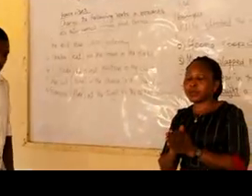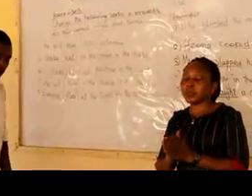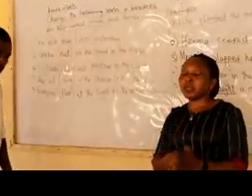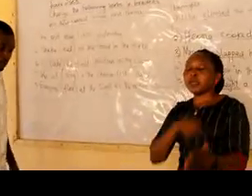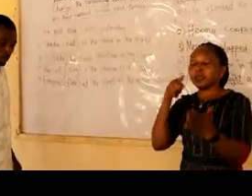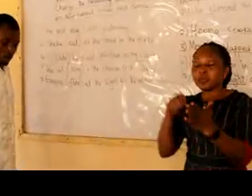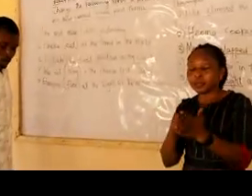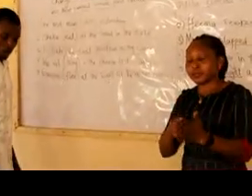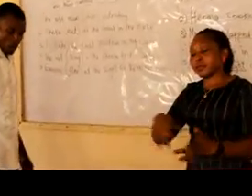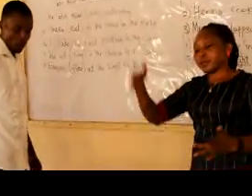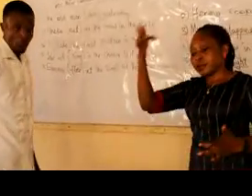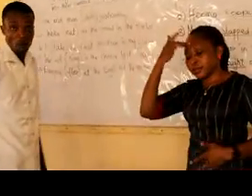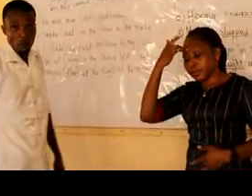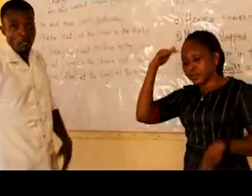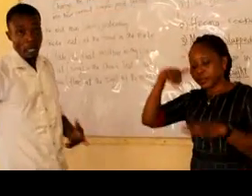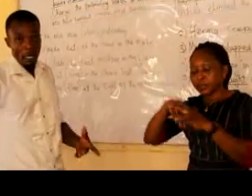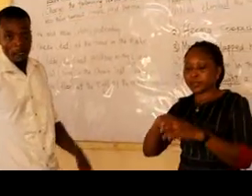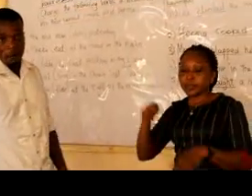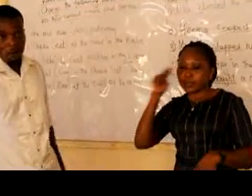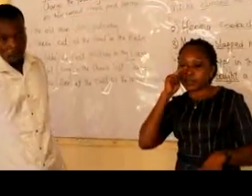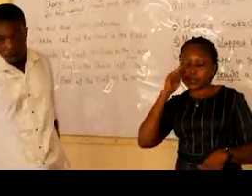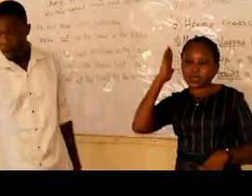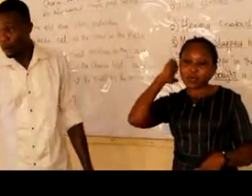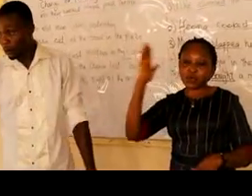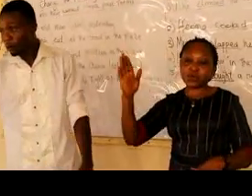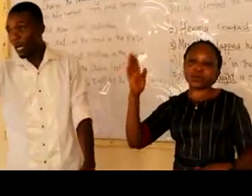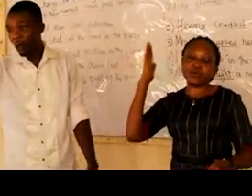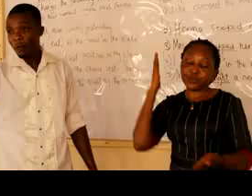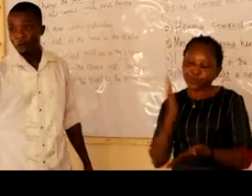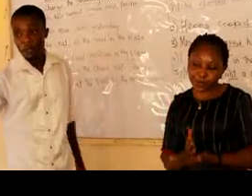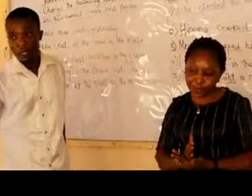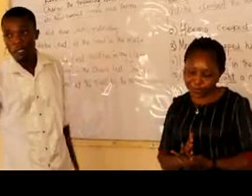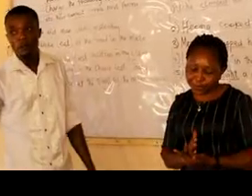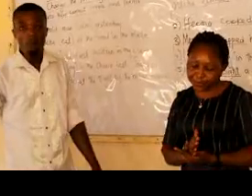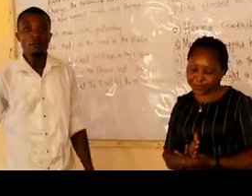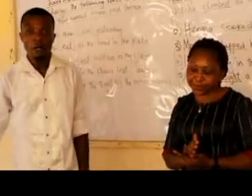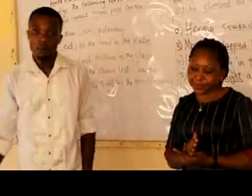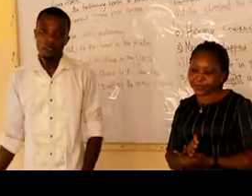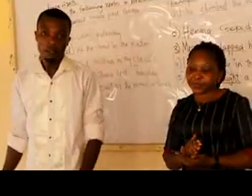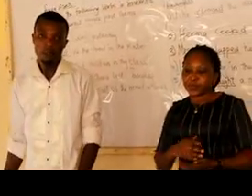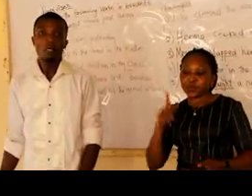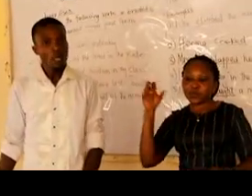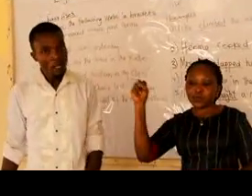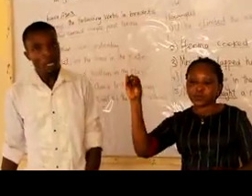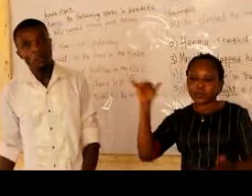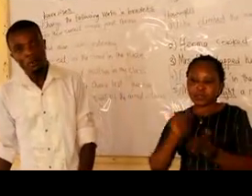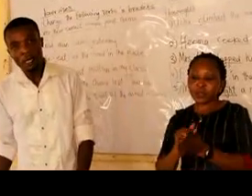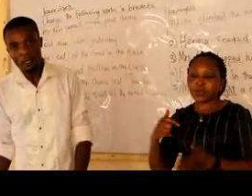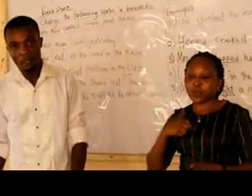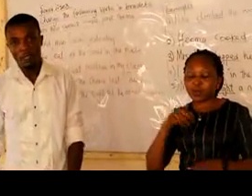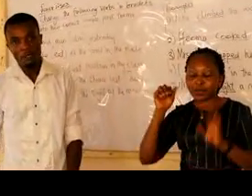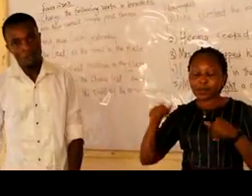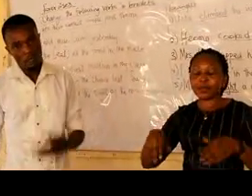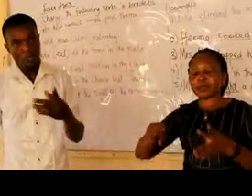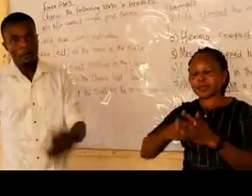that we stop talking to you on air but resume our normal friendly classroom environment. I miss you